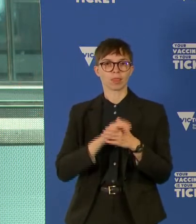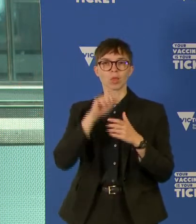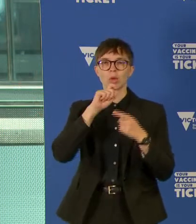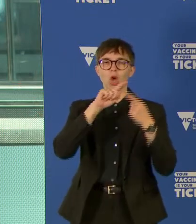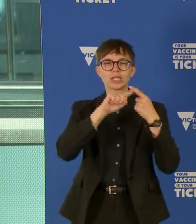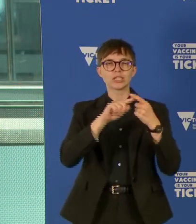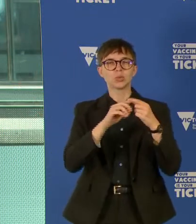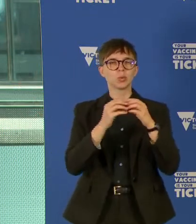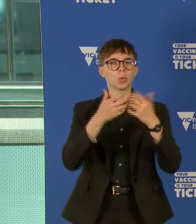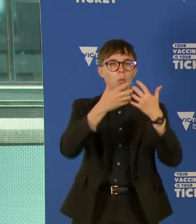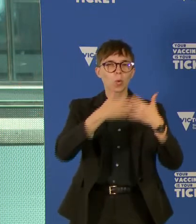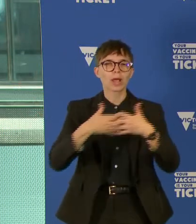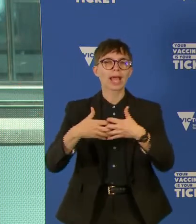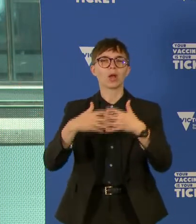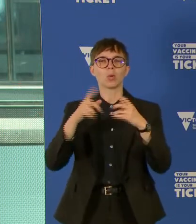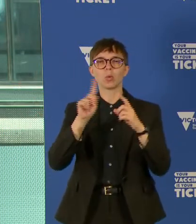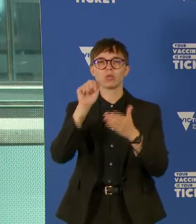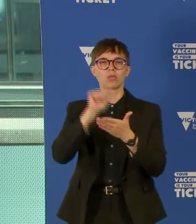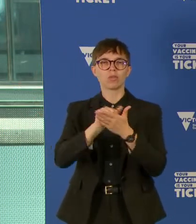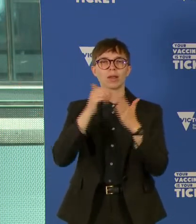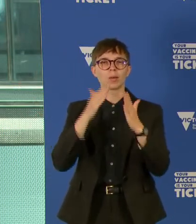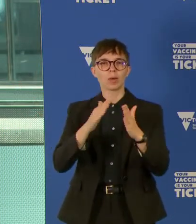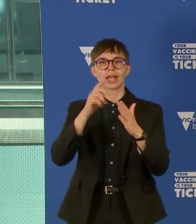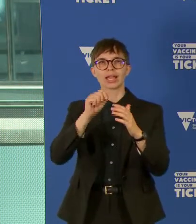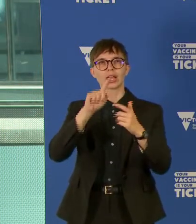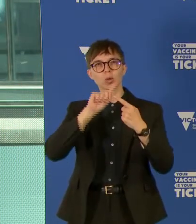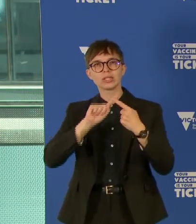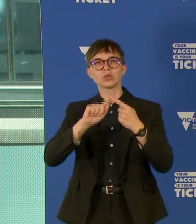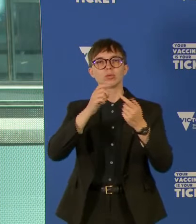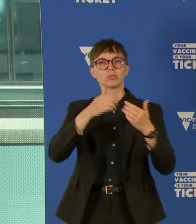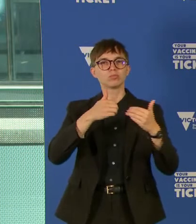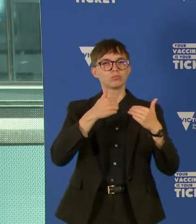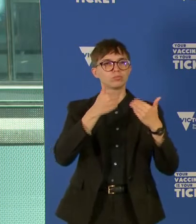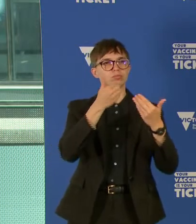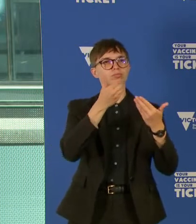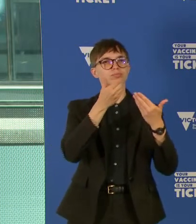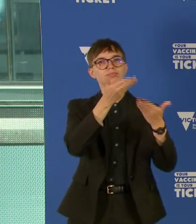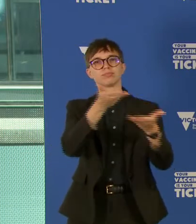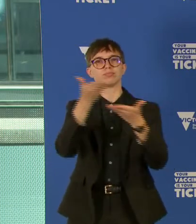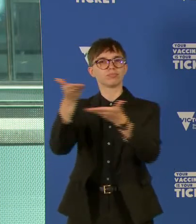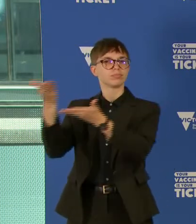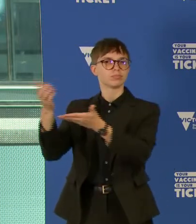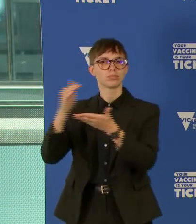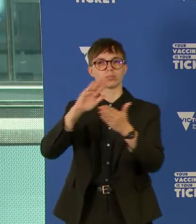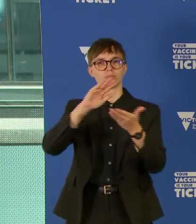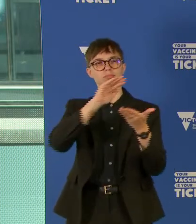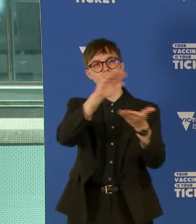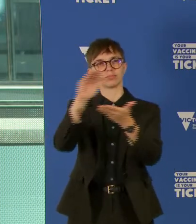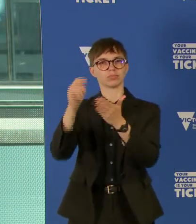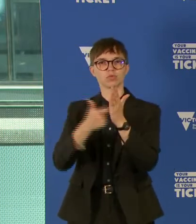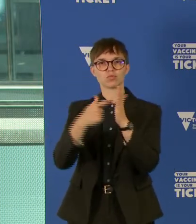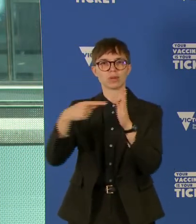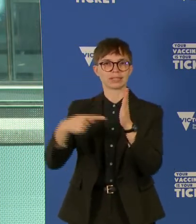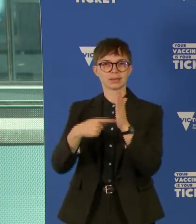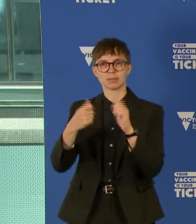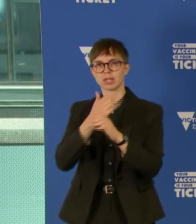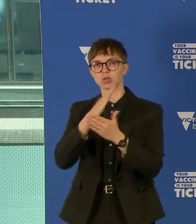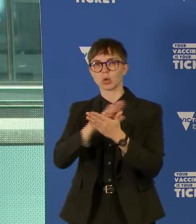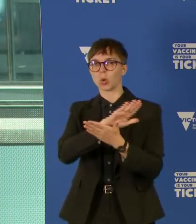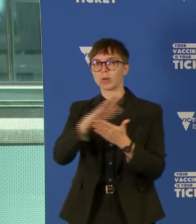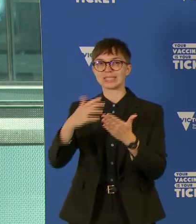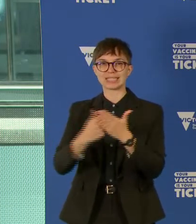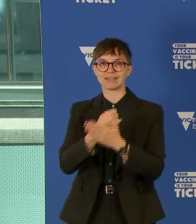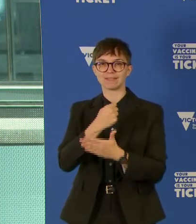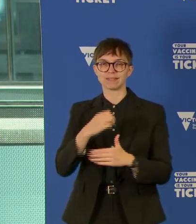risks and to test for them. Unvaccinated travellers arriving into Australia no longer need to quarantine. So what happens to Mickleham?